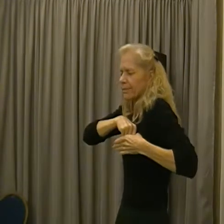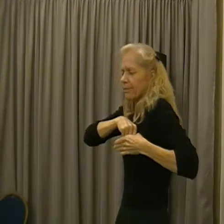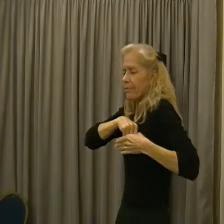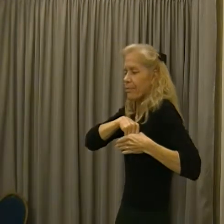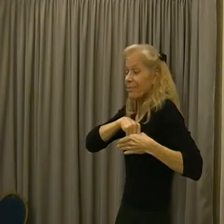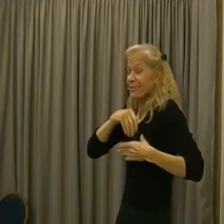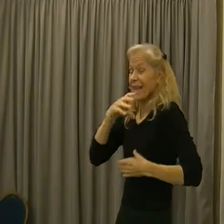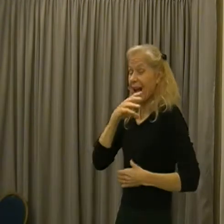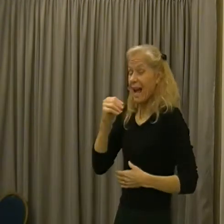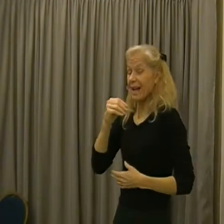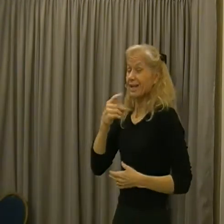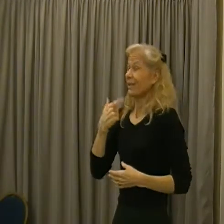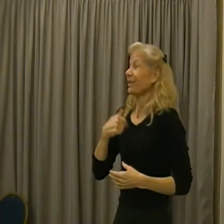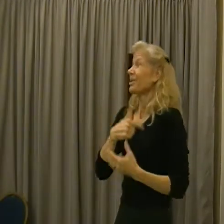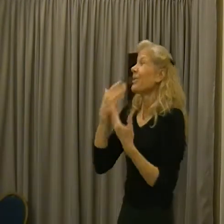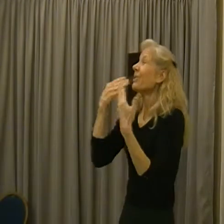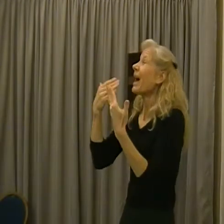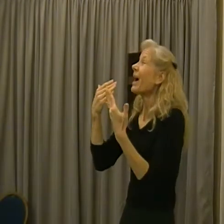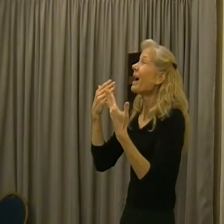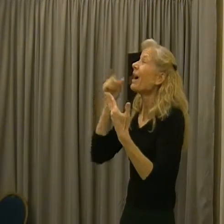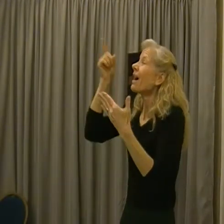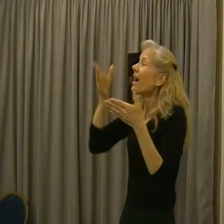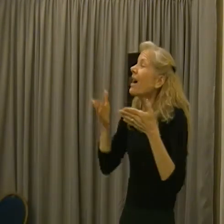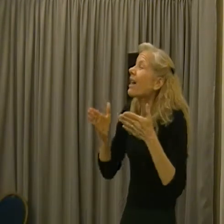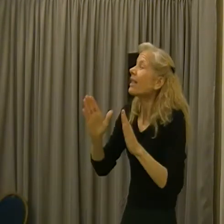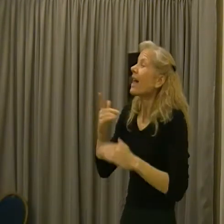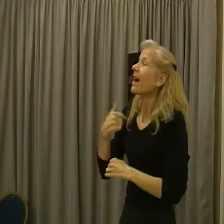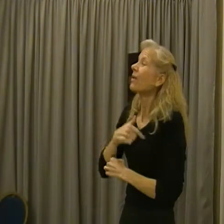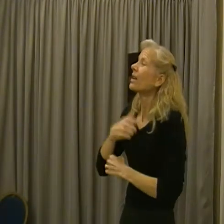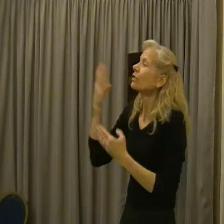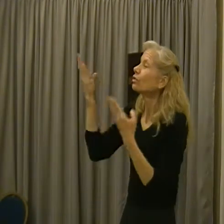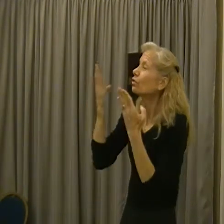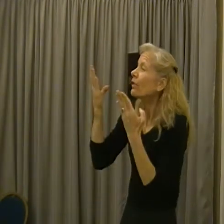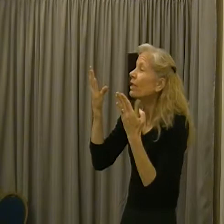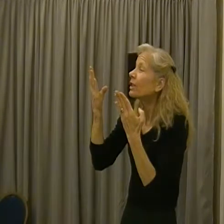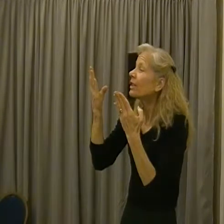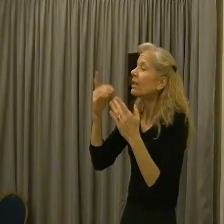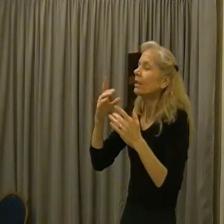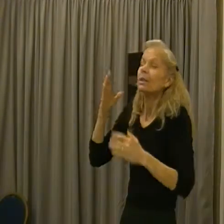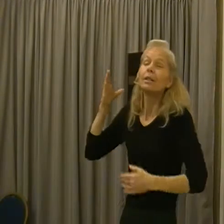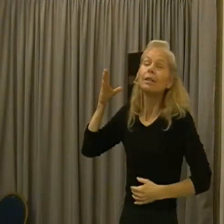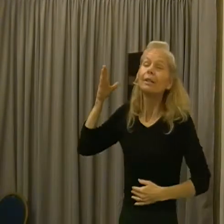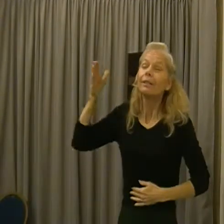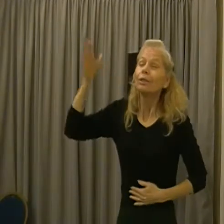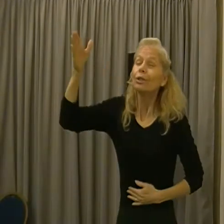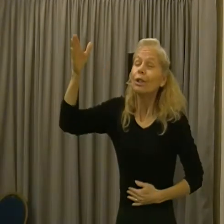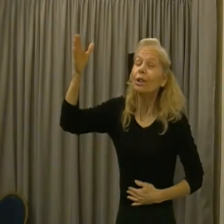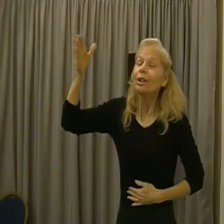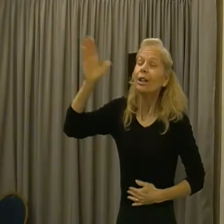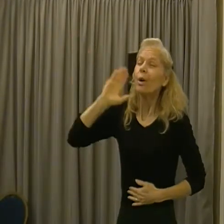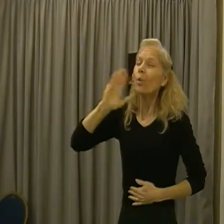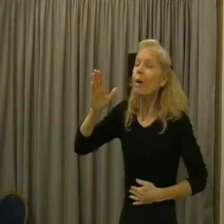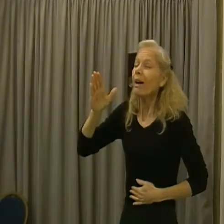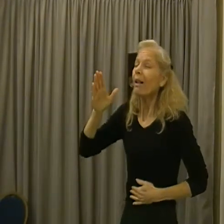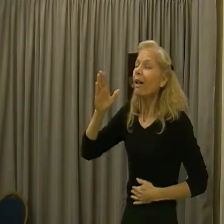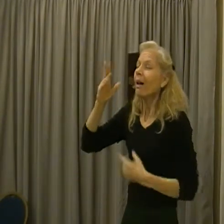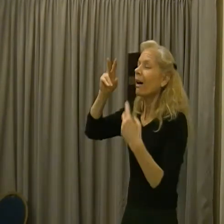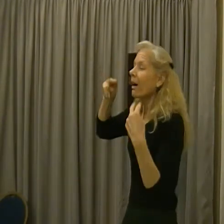to face and we'll be with you for all eternity. But, dear God, we have things to do here right now while we